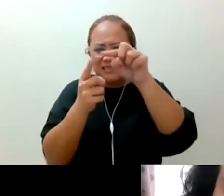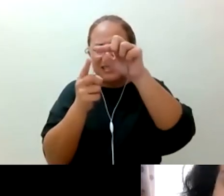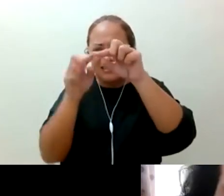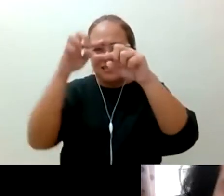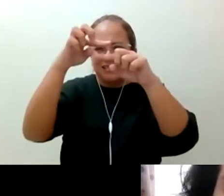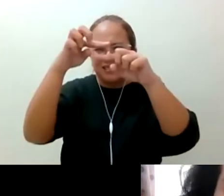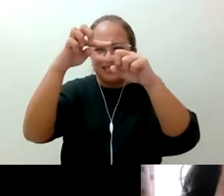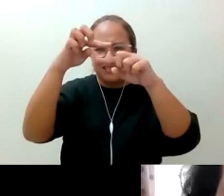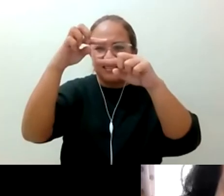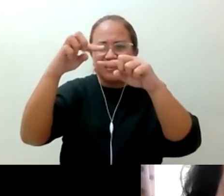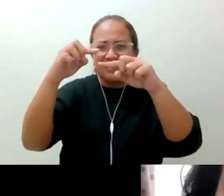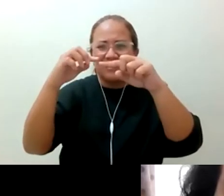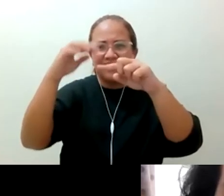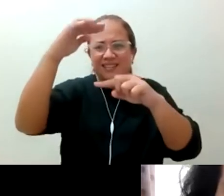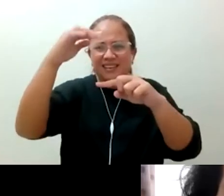everything.